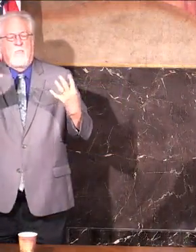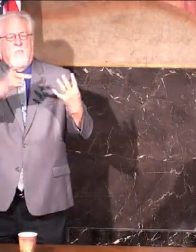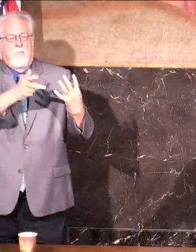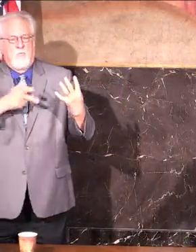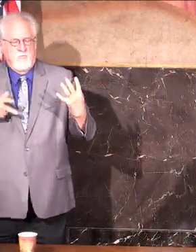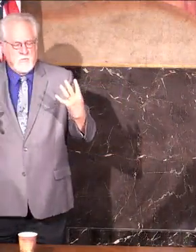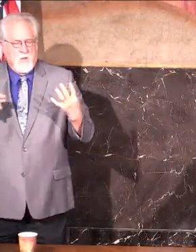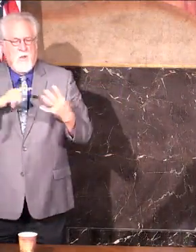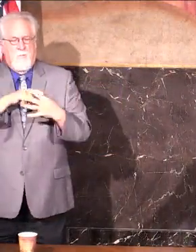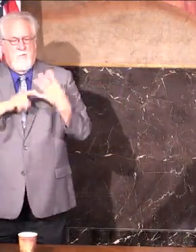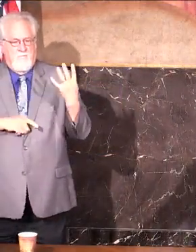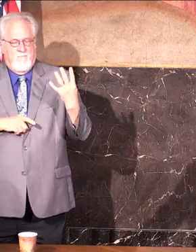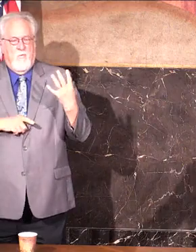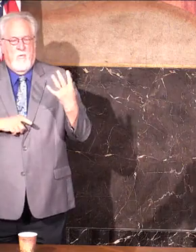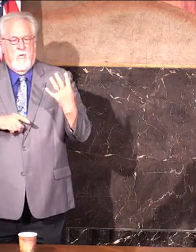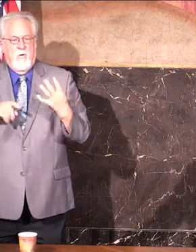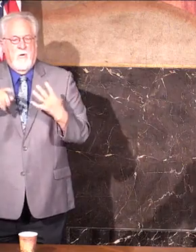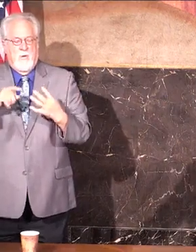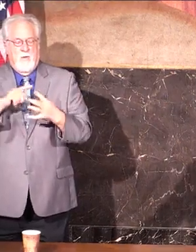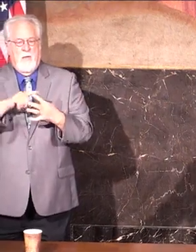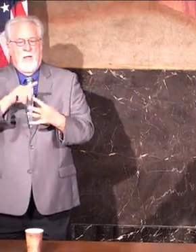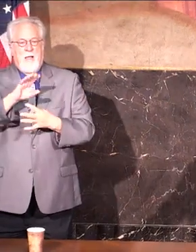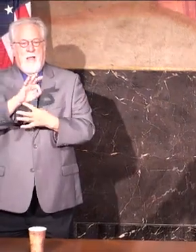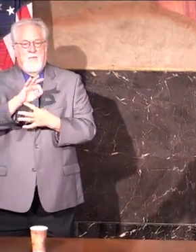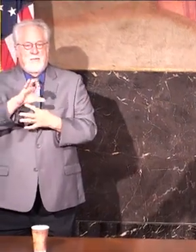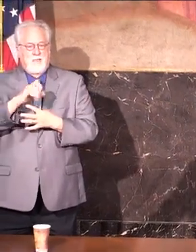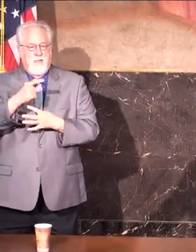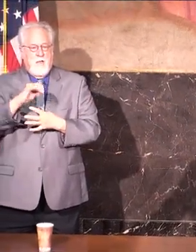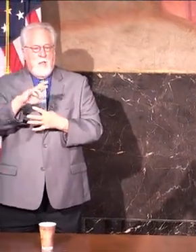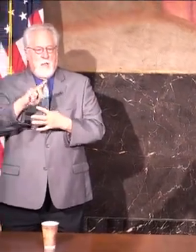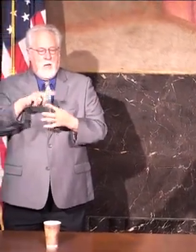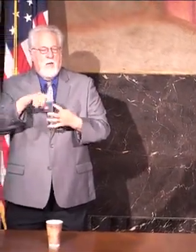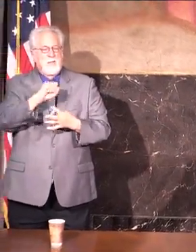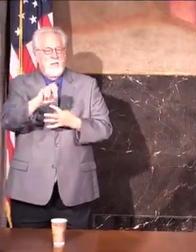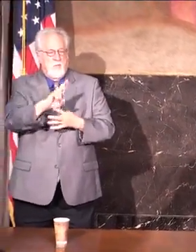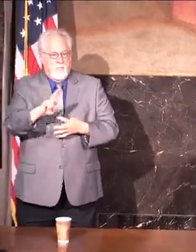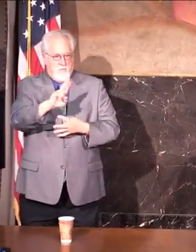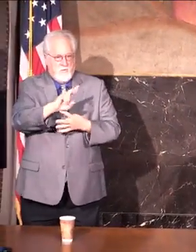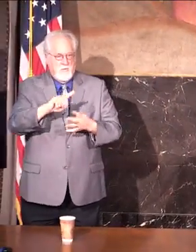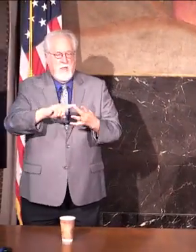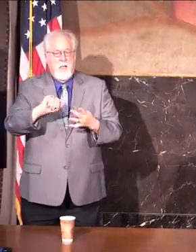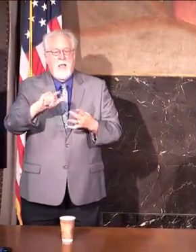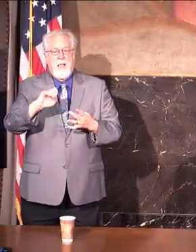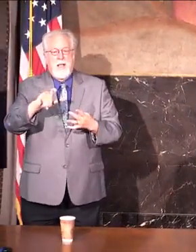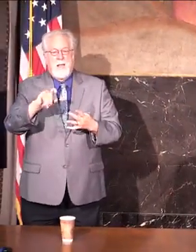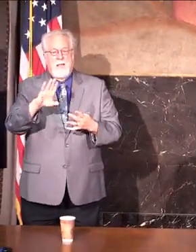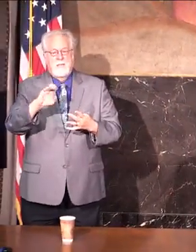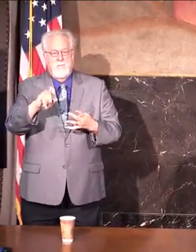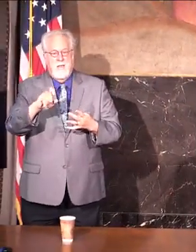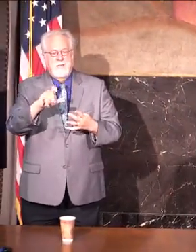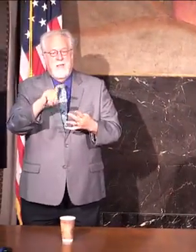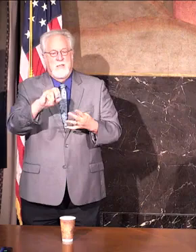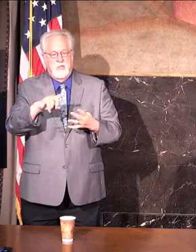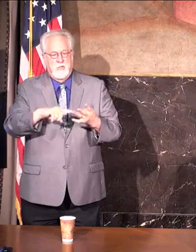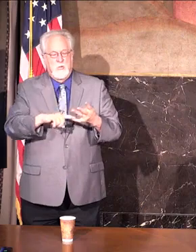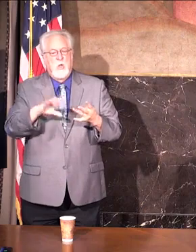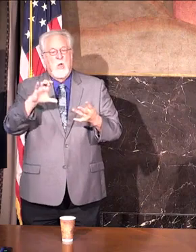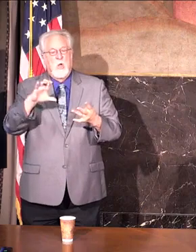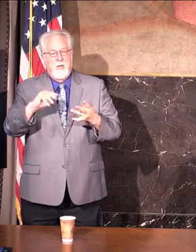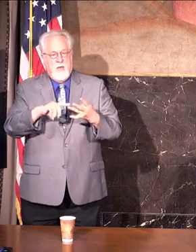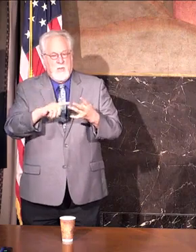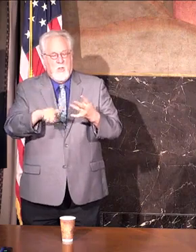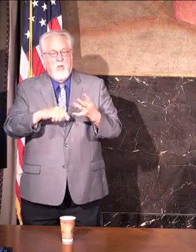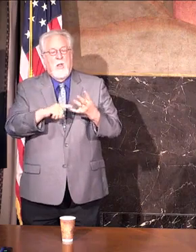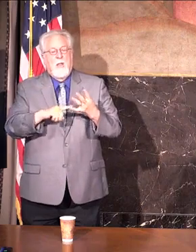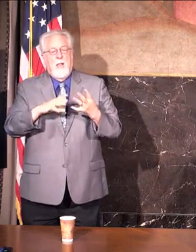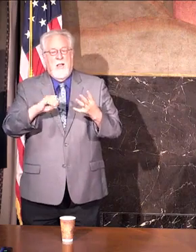fixed sites are at the F.G. Clark Activity Center on Southern's campus, Alex Box on LSU's campus, Cortana Mall, and then